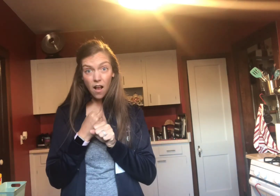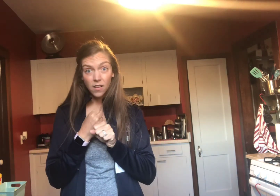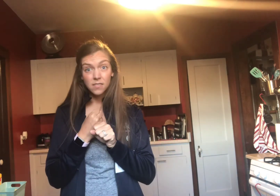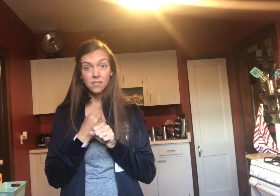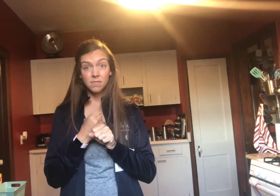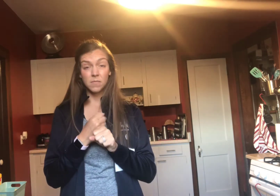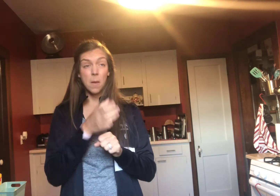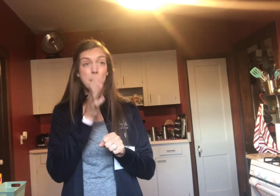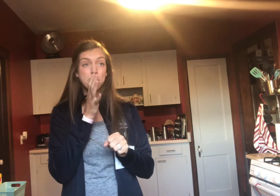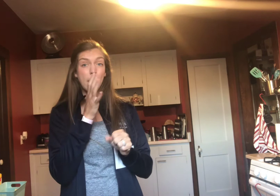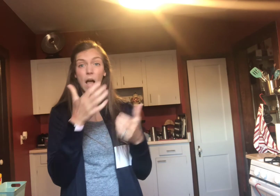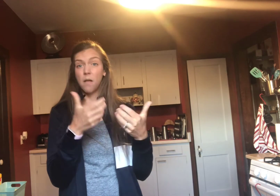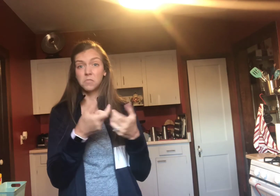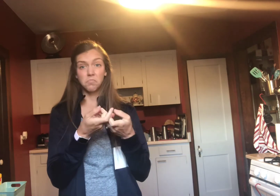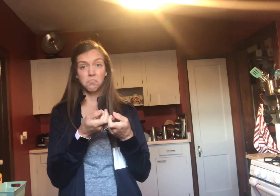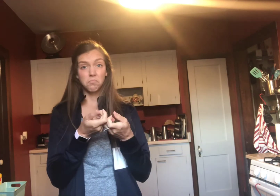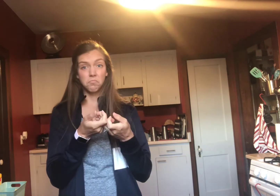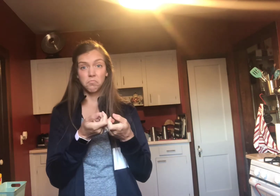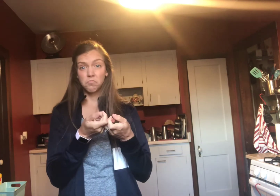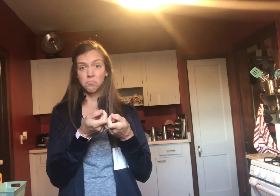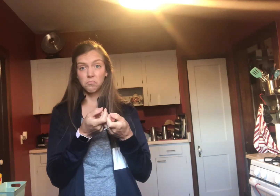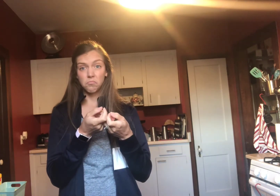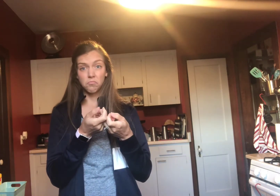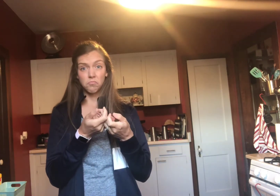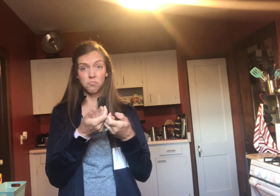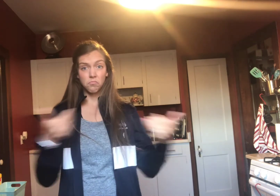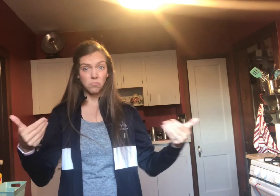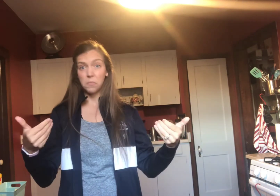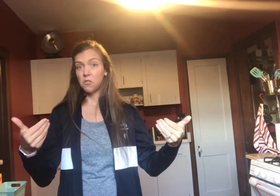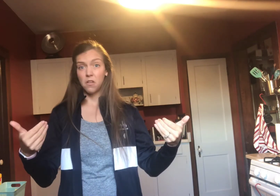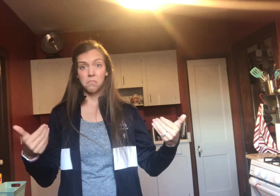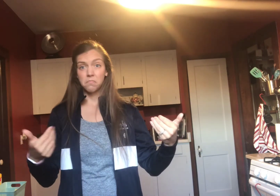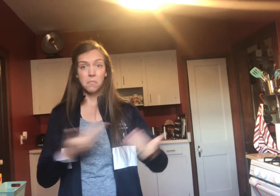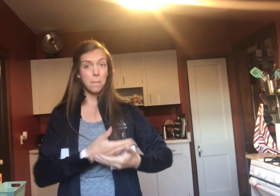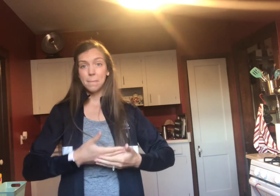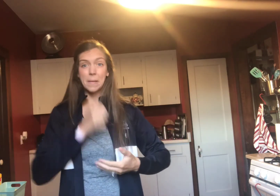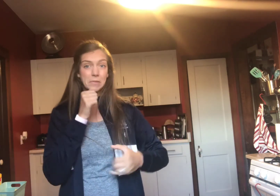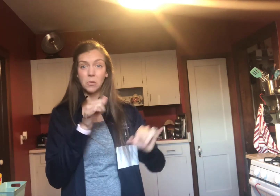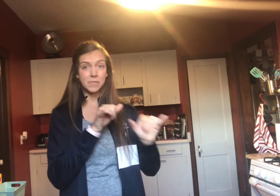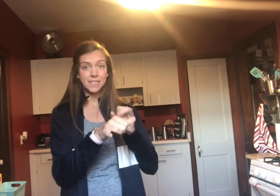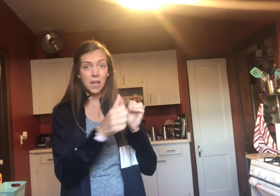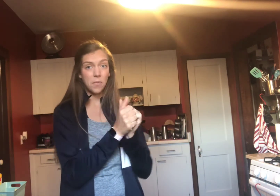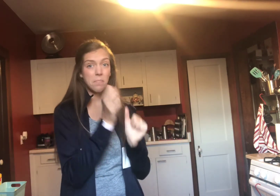In a year, they are on their own, and their mother gives birth again.